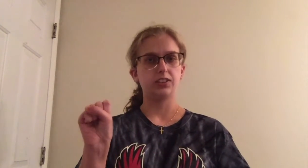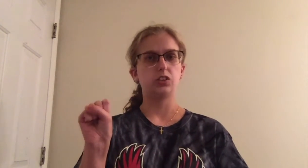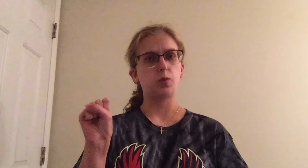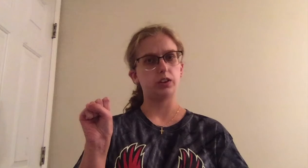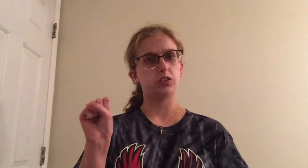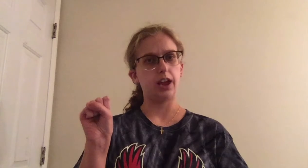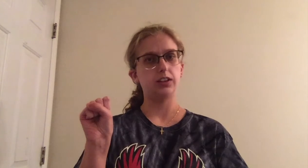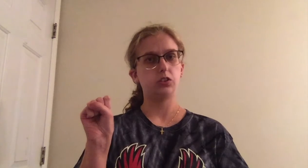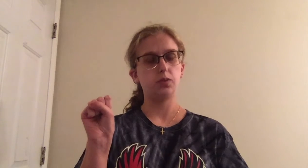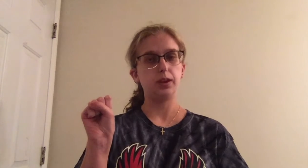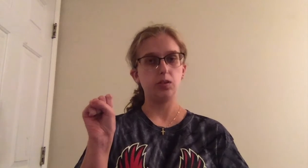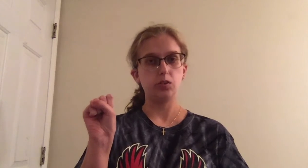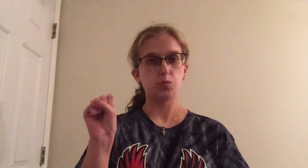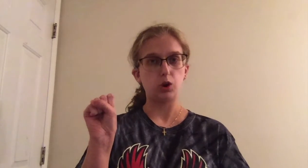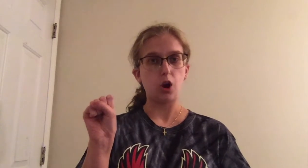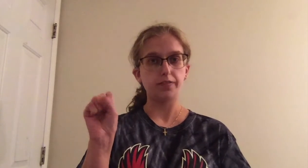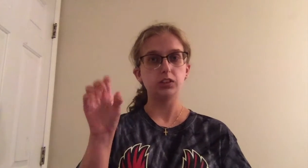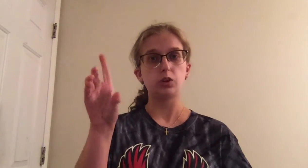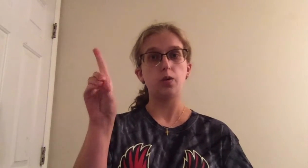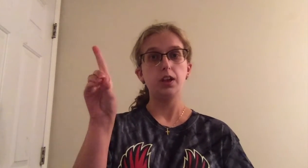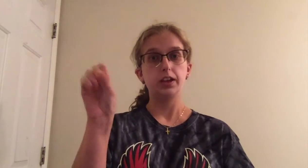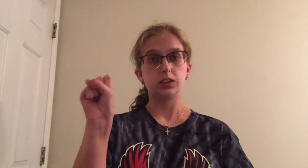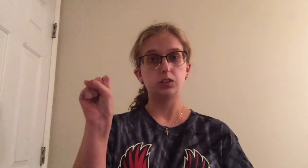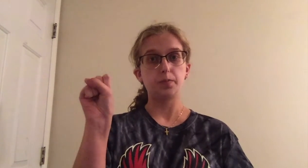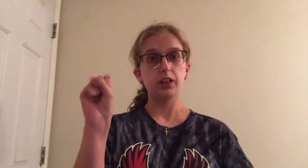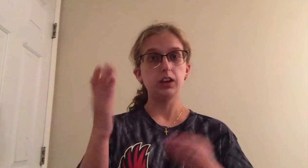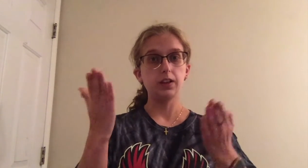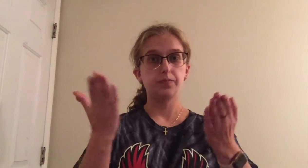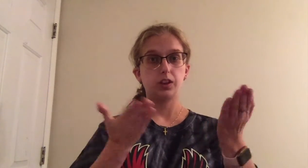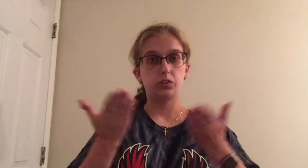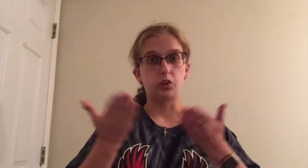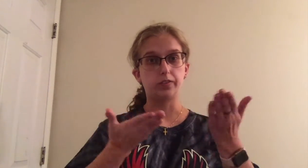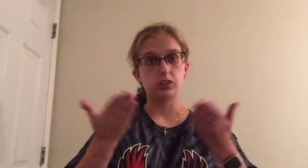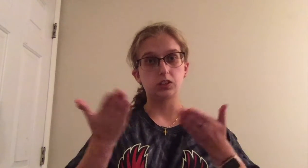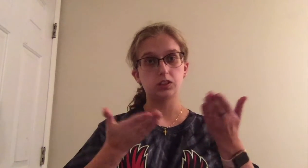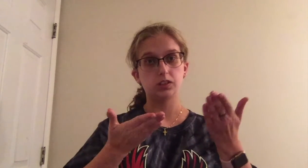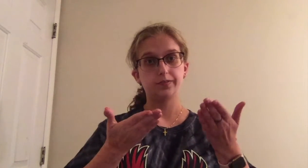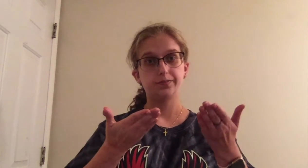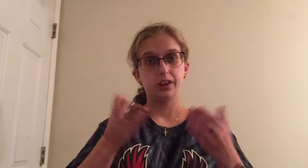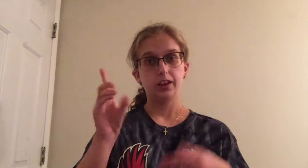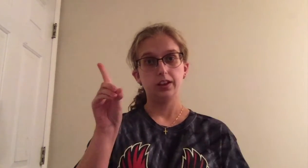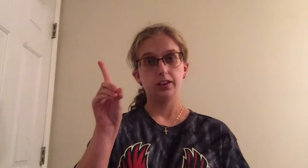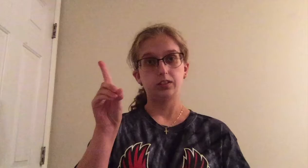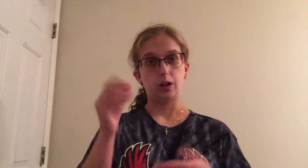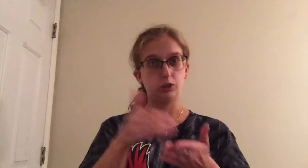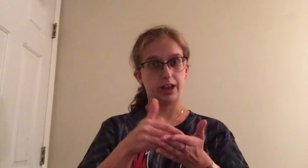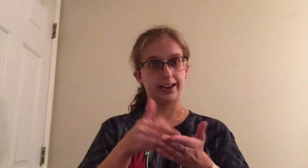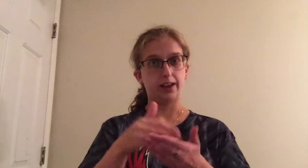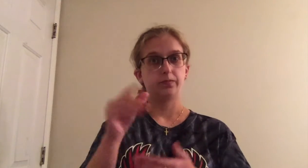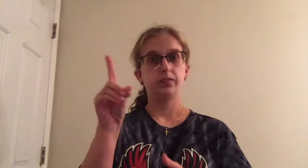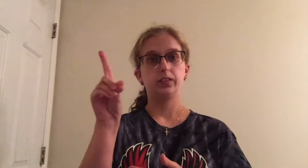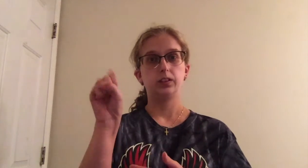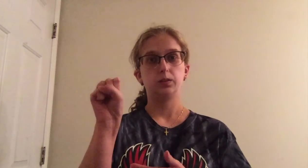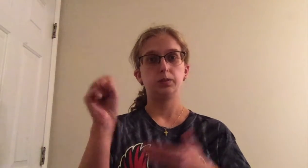what tends to be used more often, so disability services. I'll do that again.